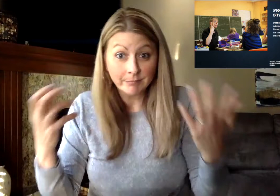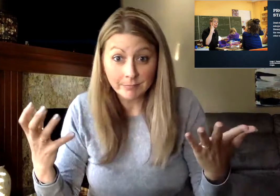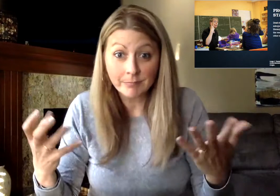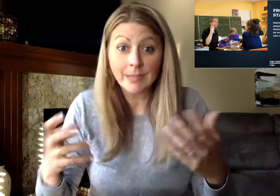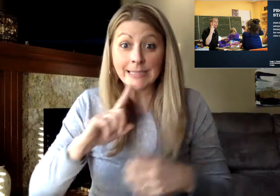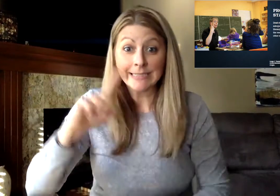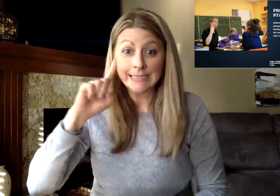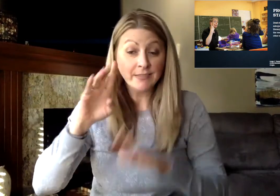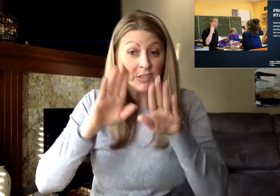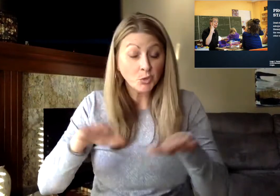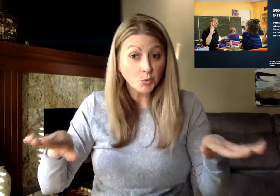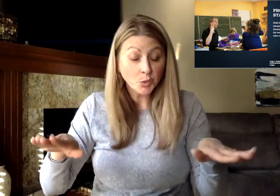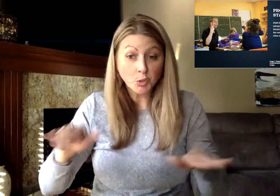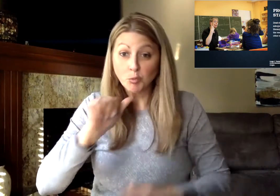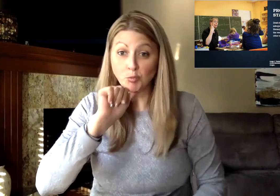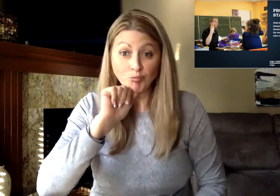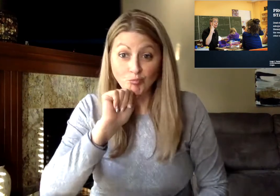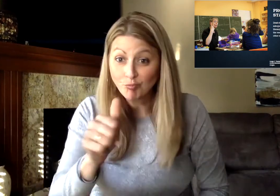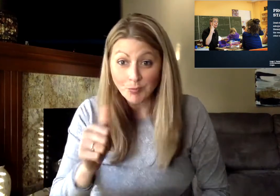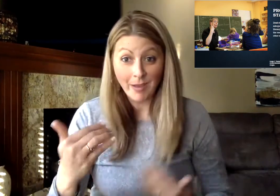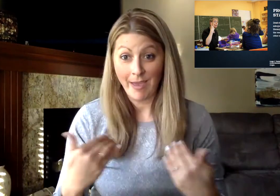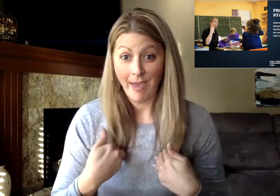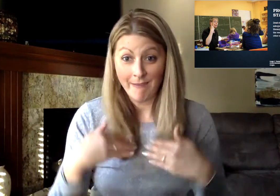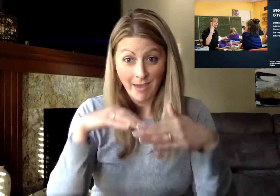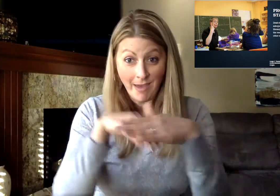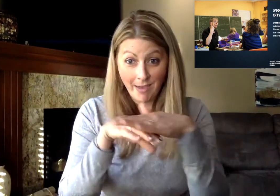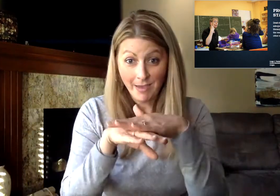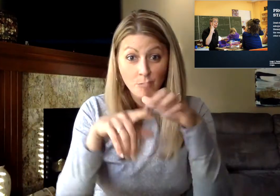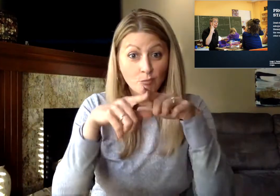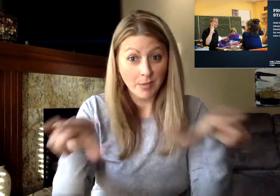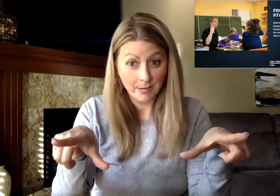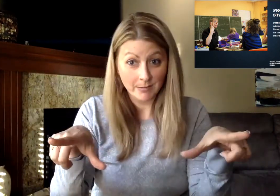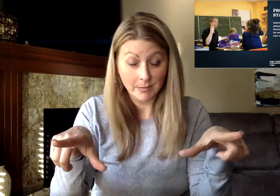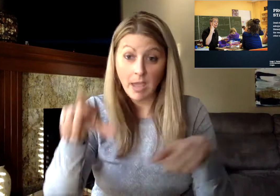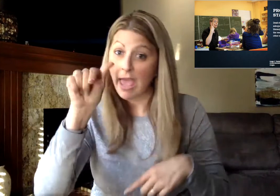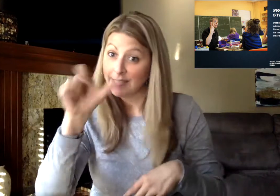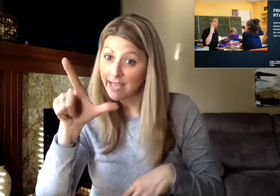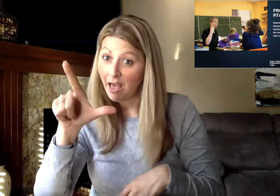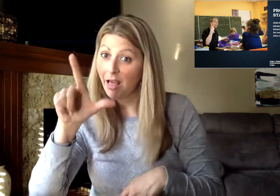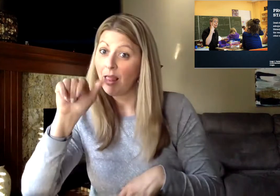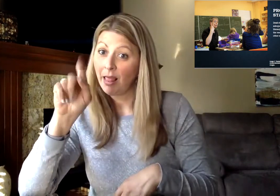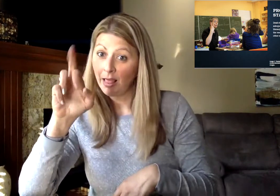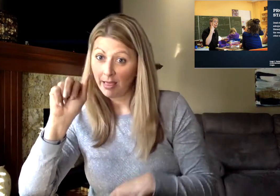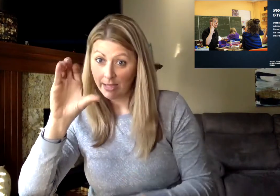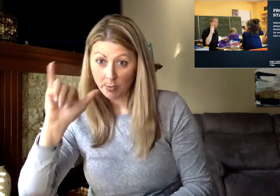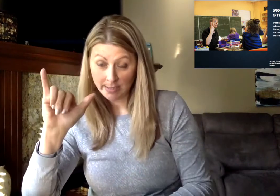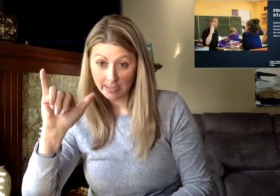Okay, so what is the problem? The problem is deaf children do not have access to language,